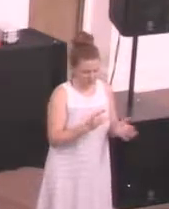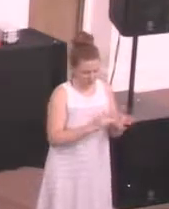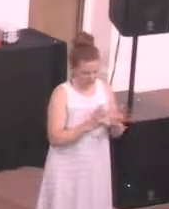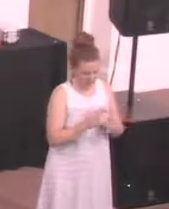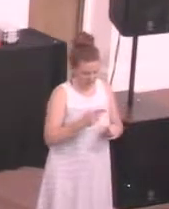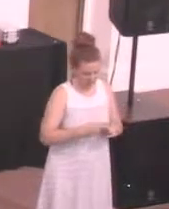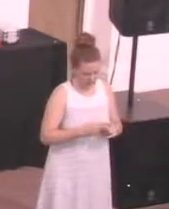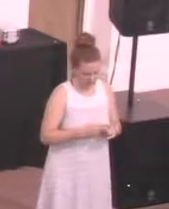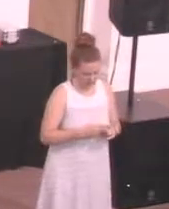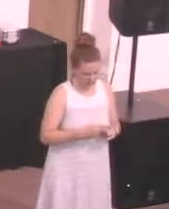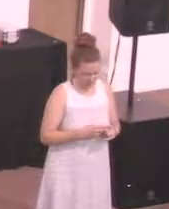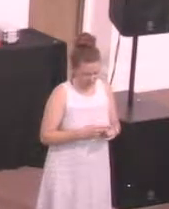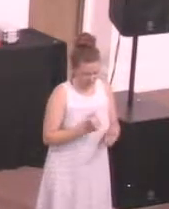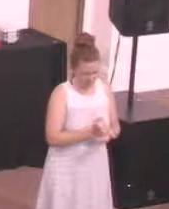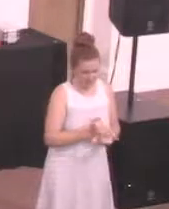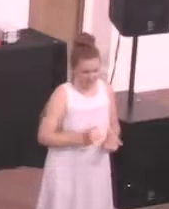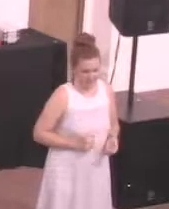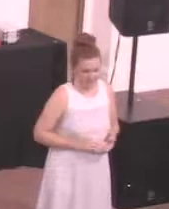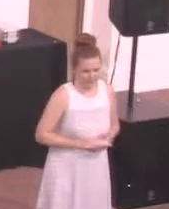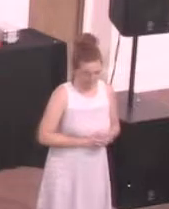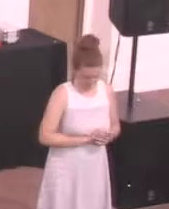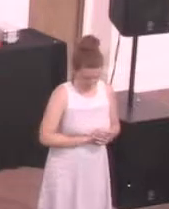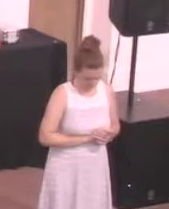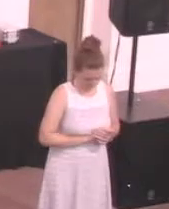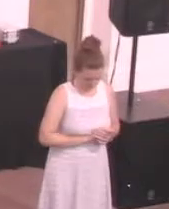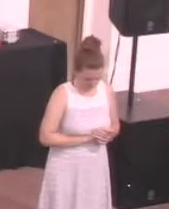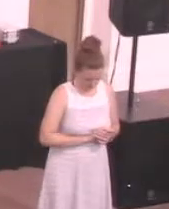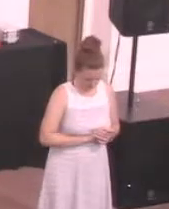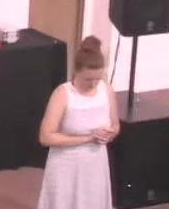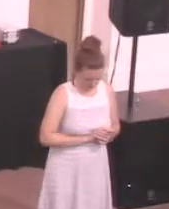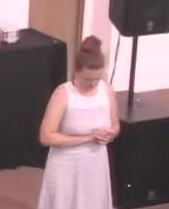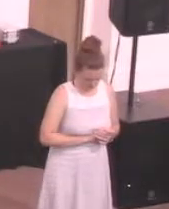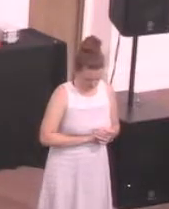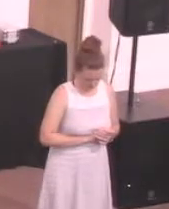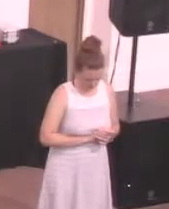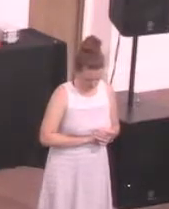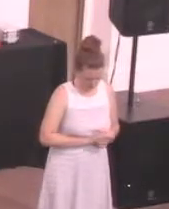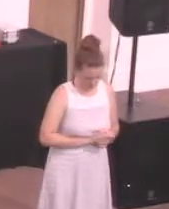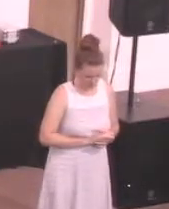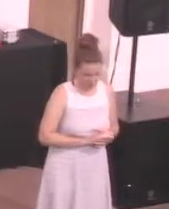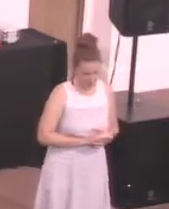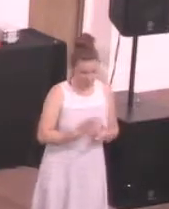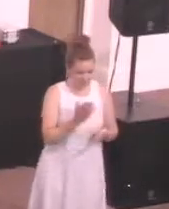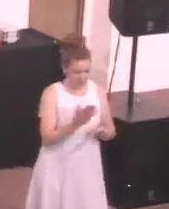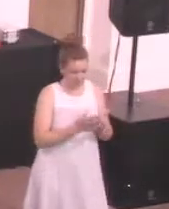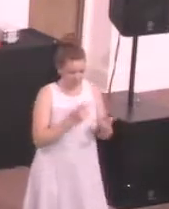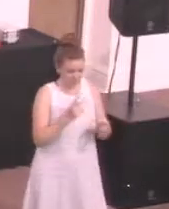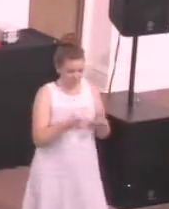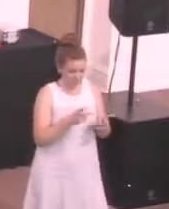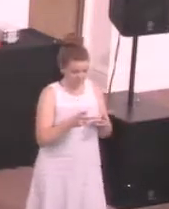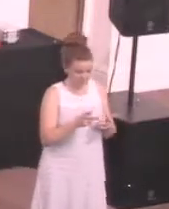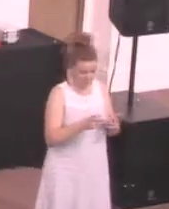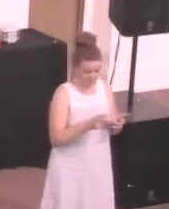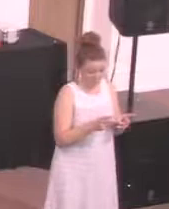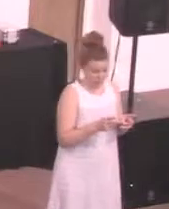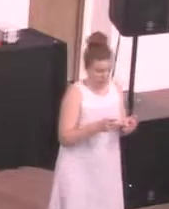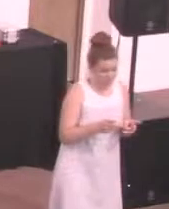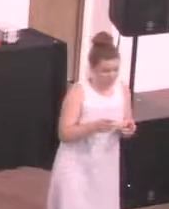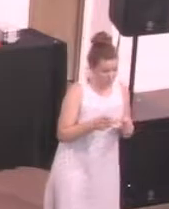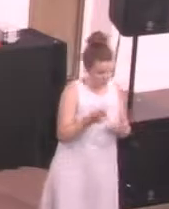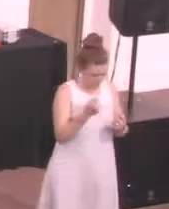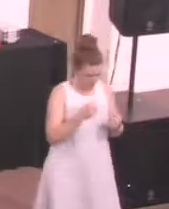Jesus' name, amen. Church, some people are evangelists and they come and they count the number of people that got saved in their